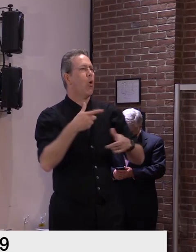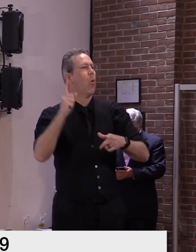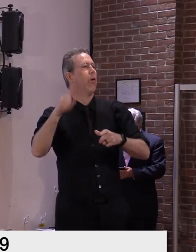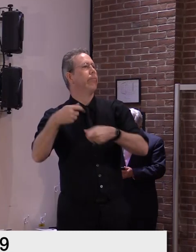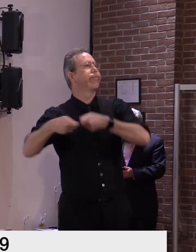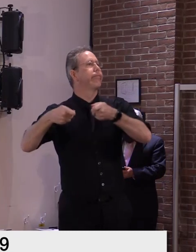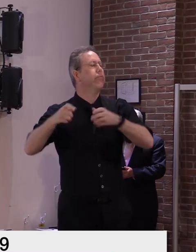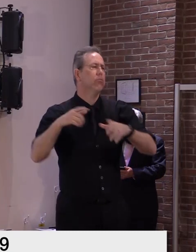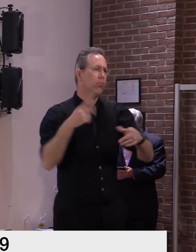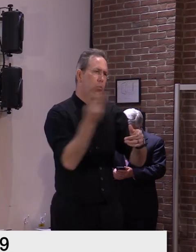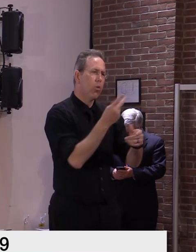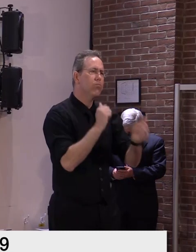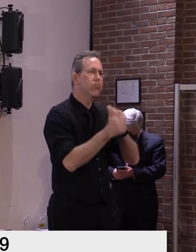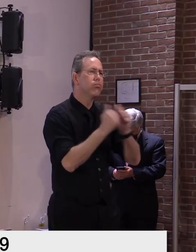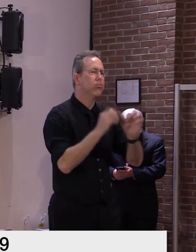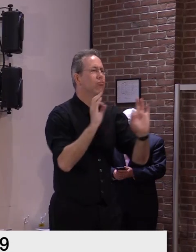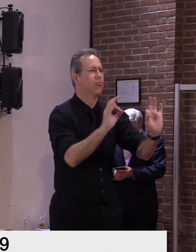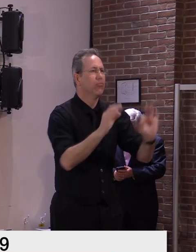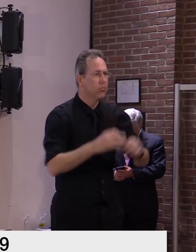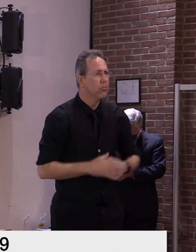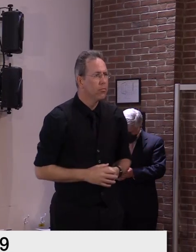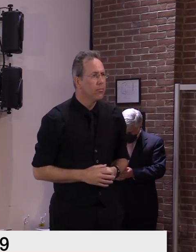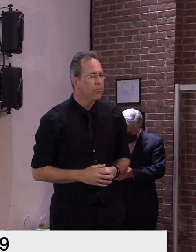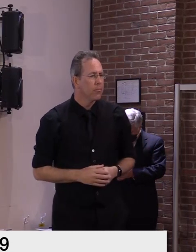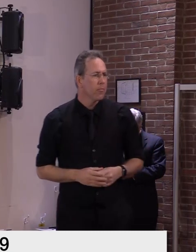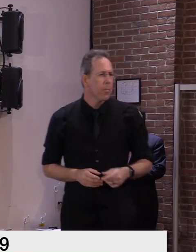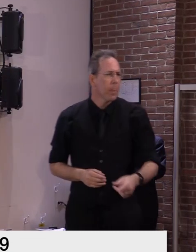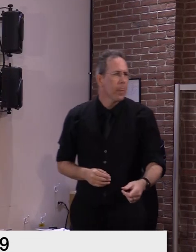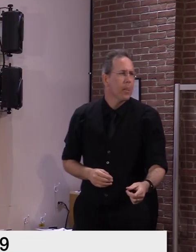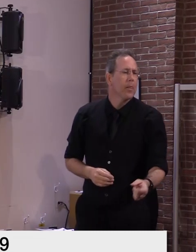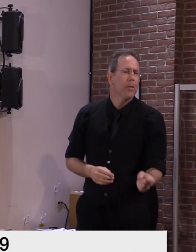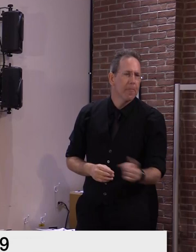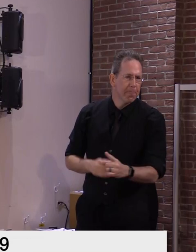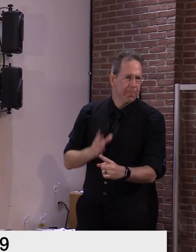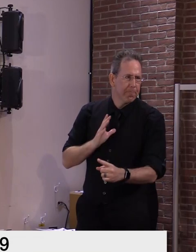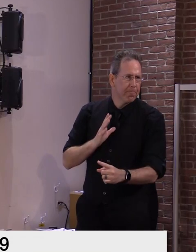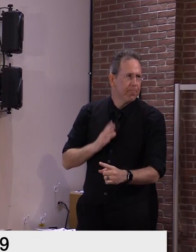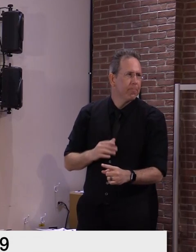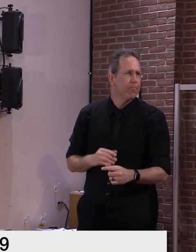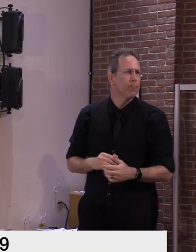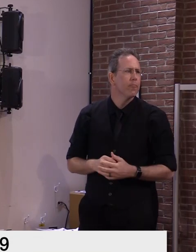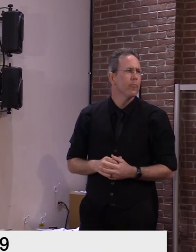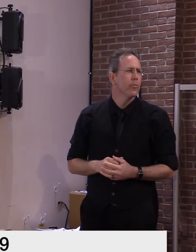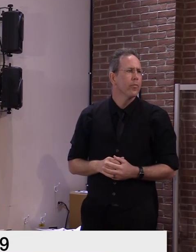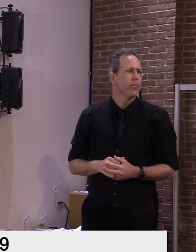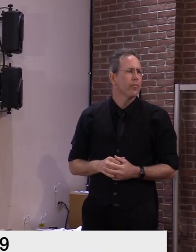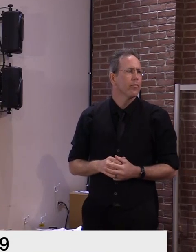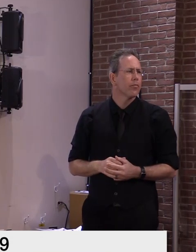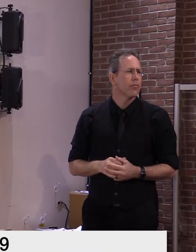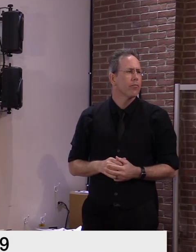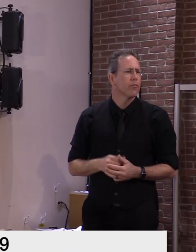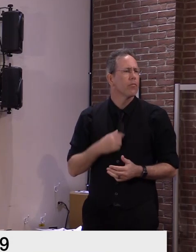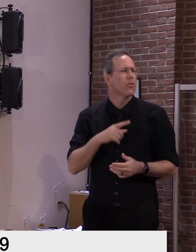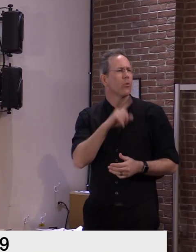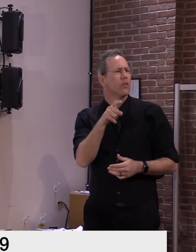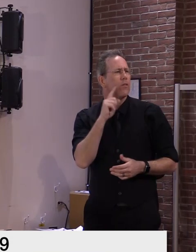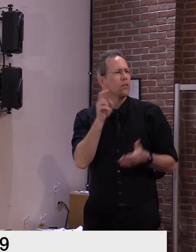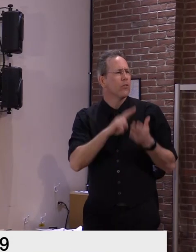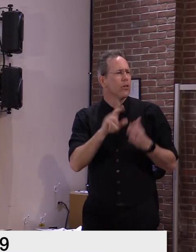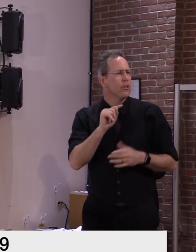All right, great. As far as what Secretary Smith was talking about, making the vaccine appointments, I